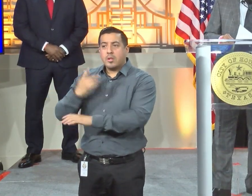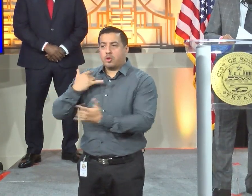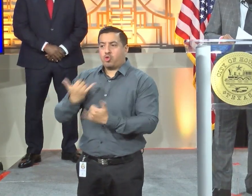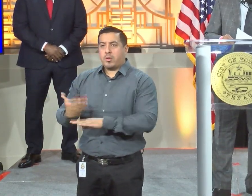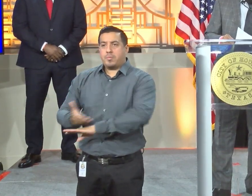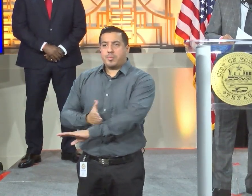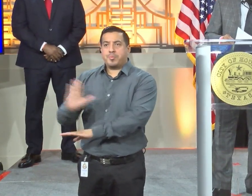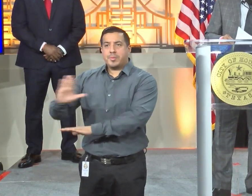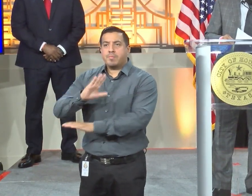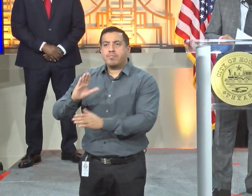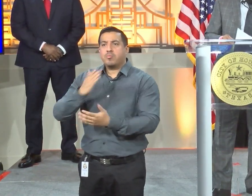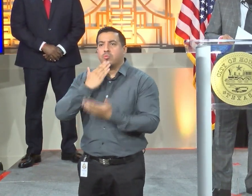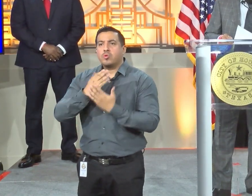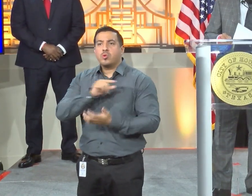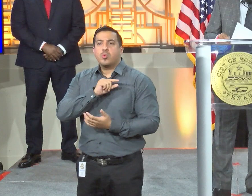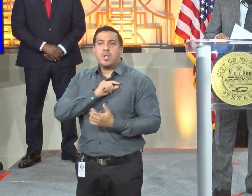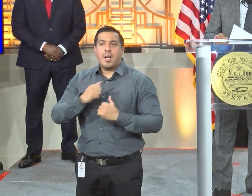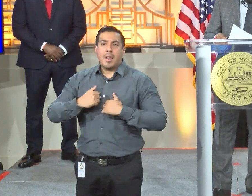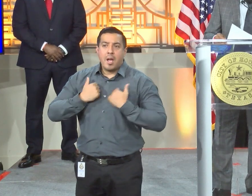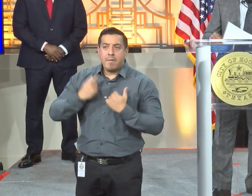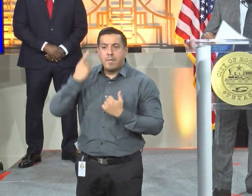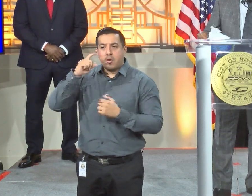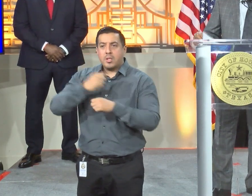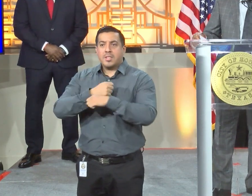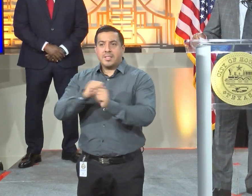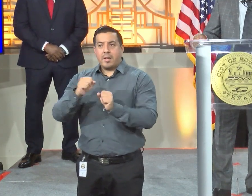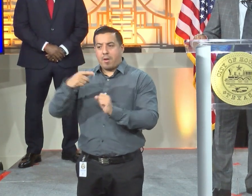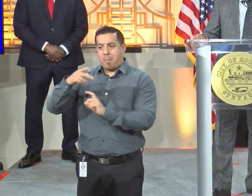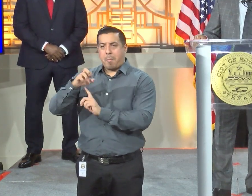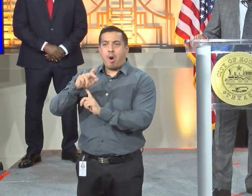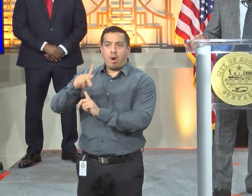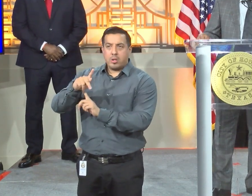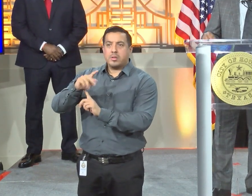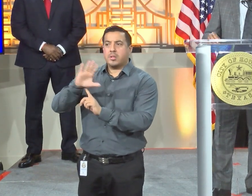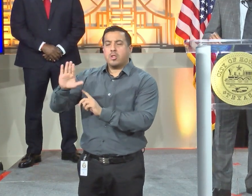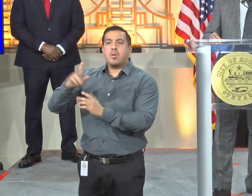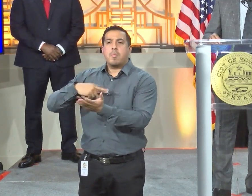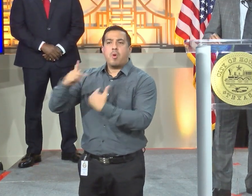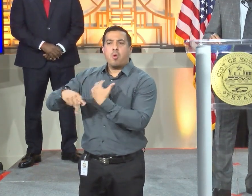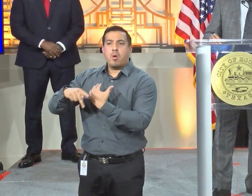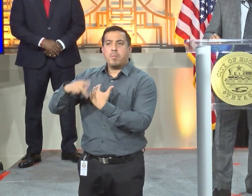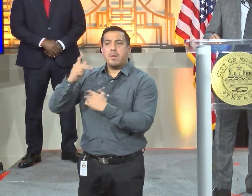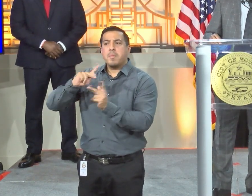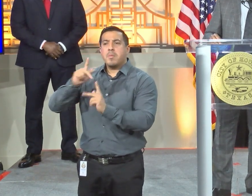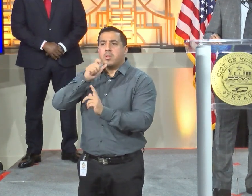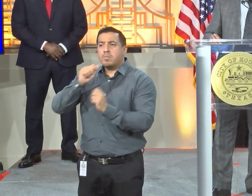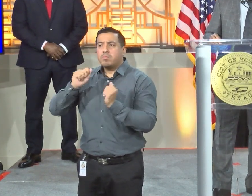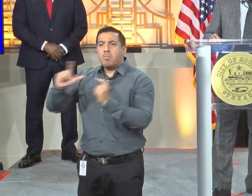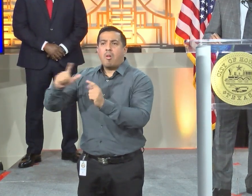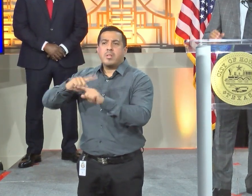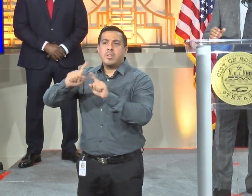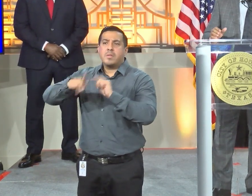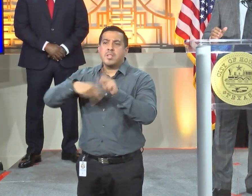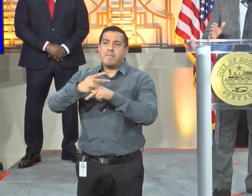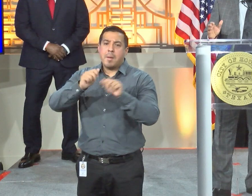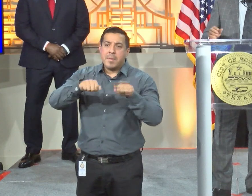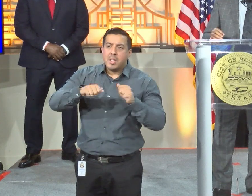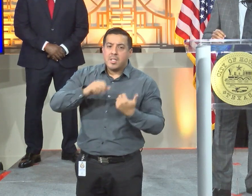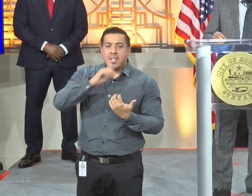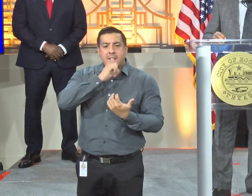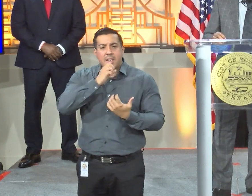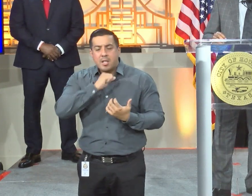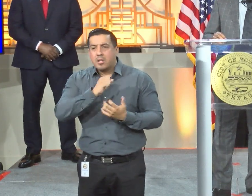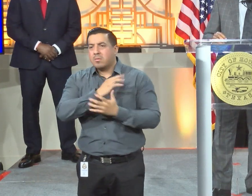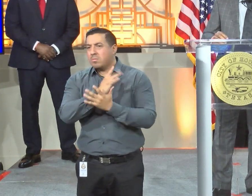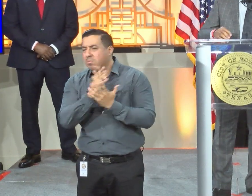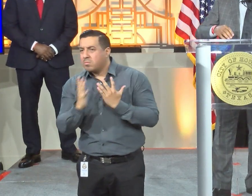life by providing equitable, safe, well-maintained parks and recreation programming for people of all abilities, ages, social